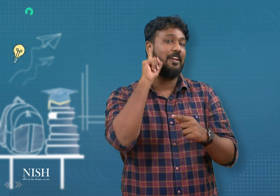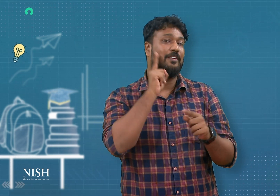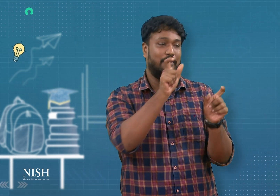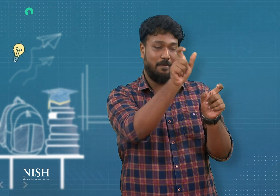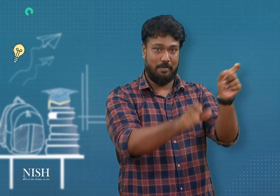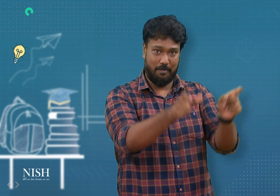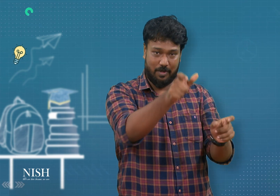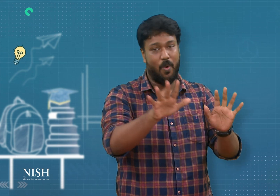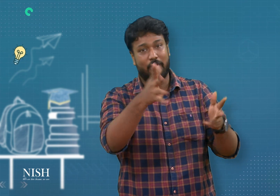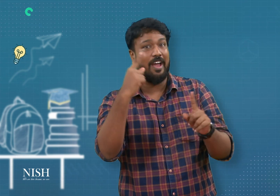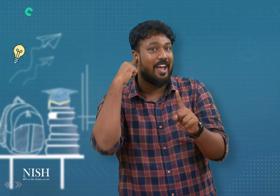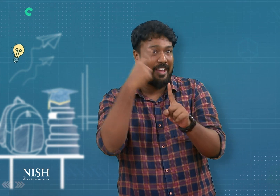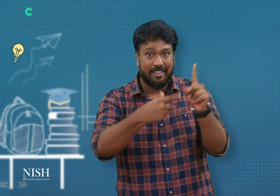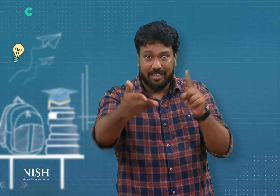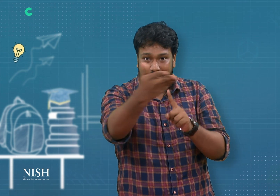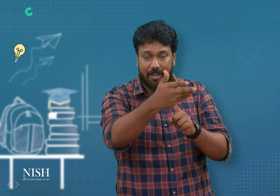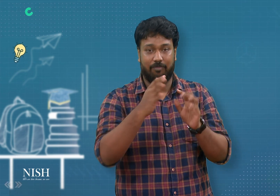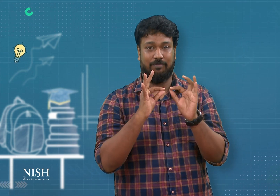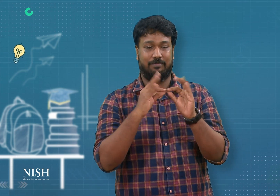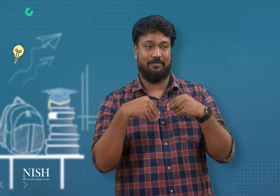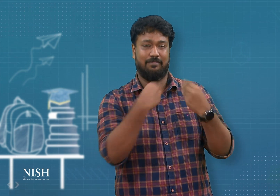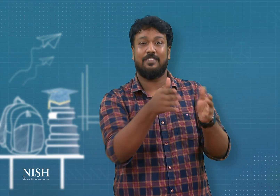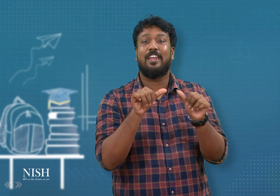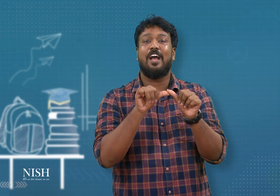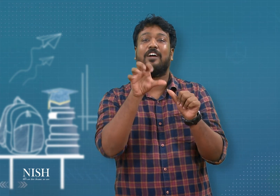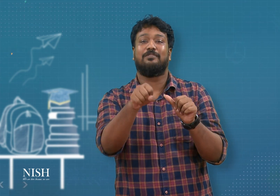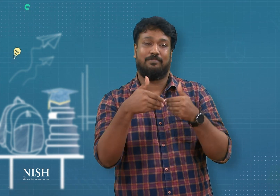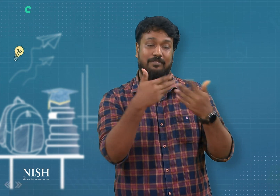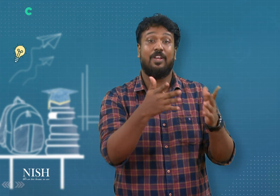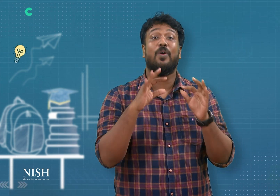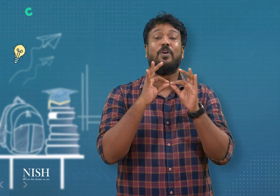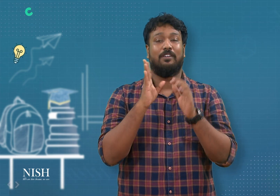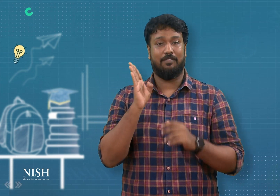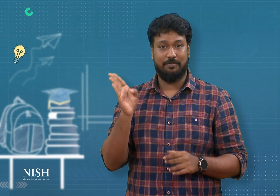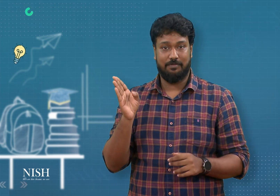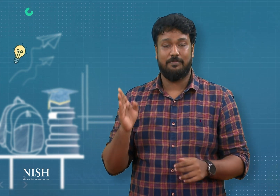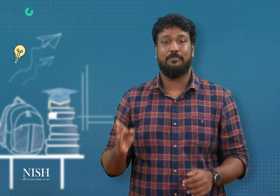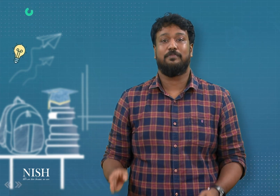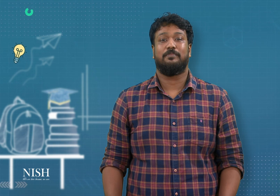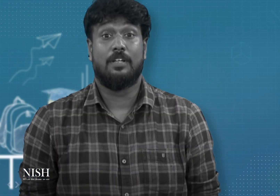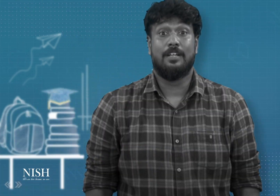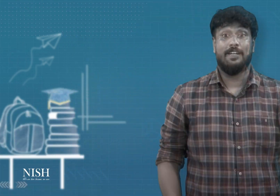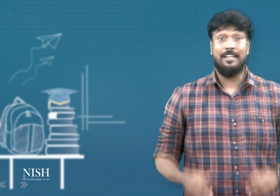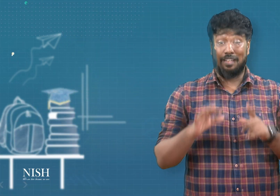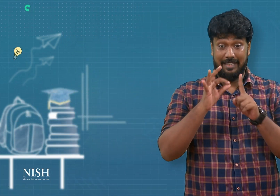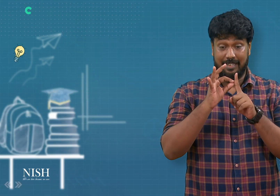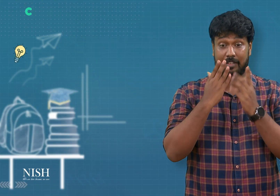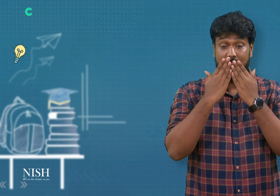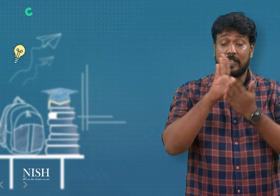acquire knowledge, skills, and competencies in interpreting Indian Sign Language into other spoken